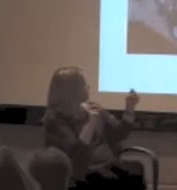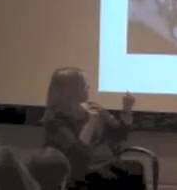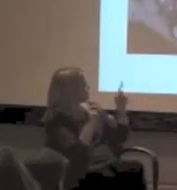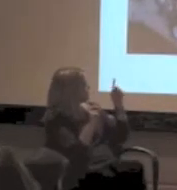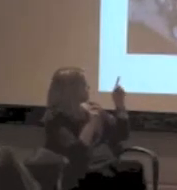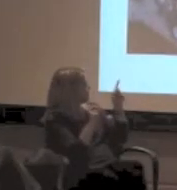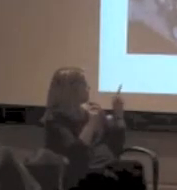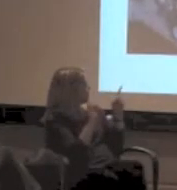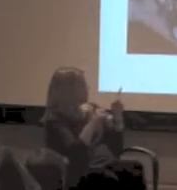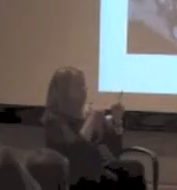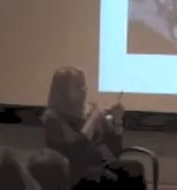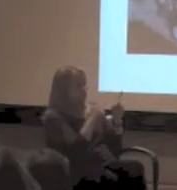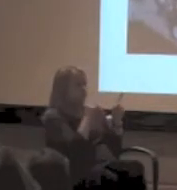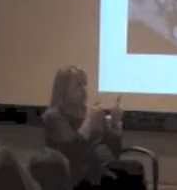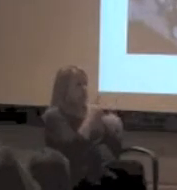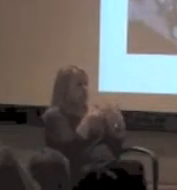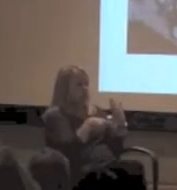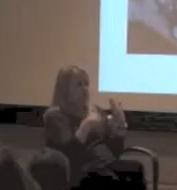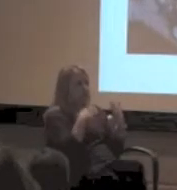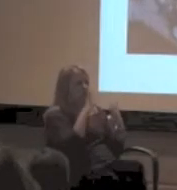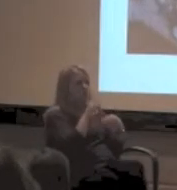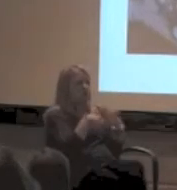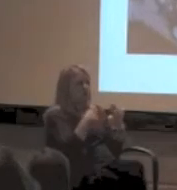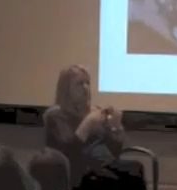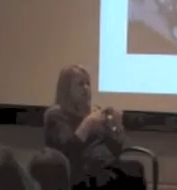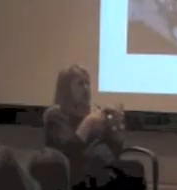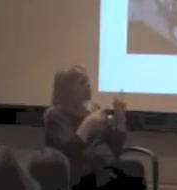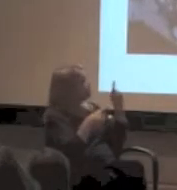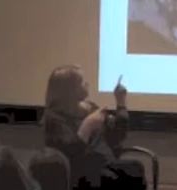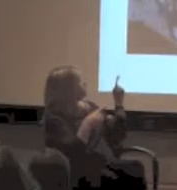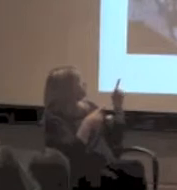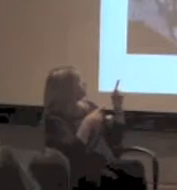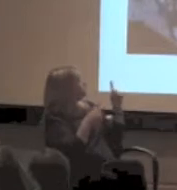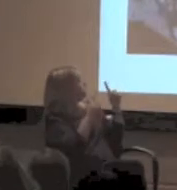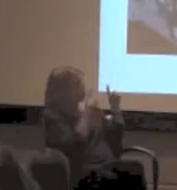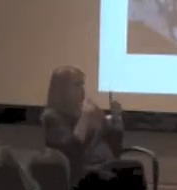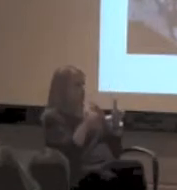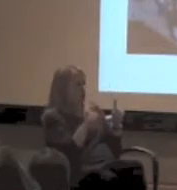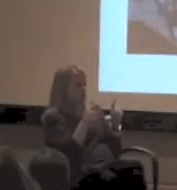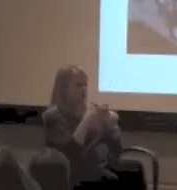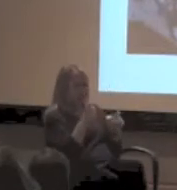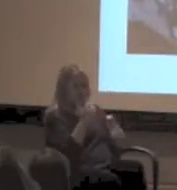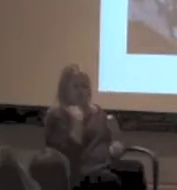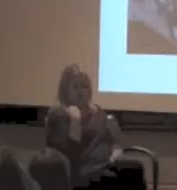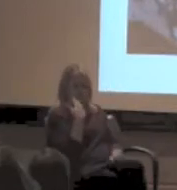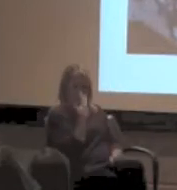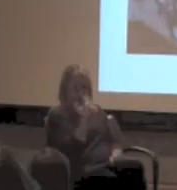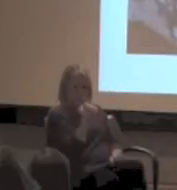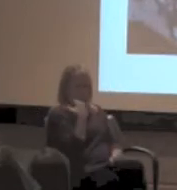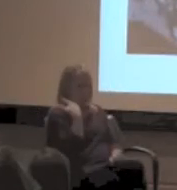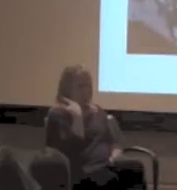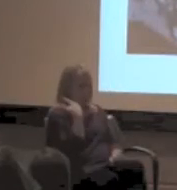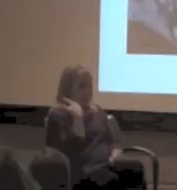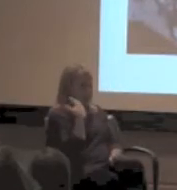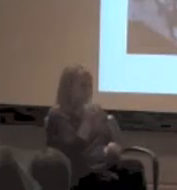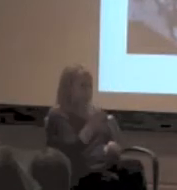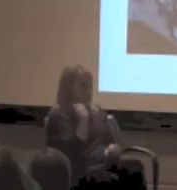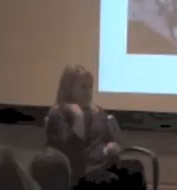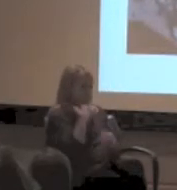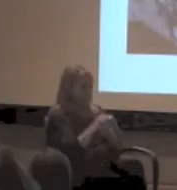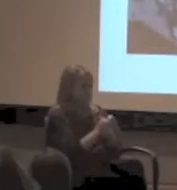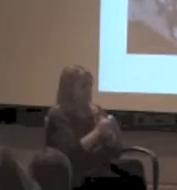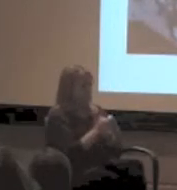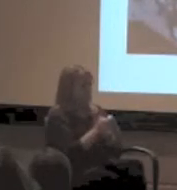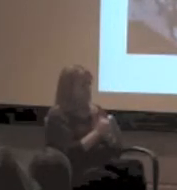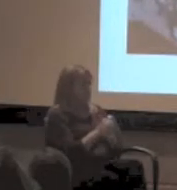So here's the results. I'm going to talk a lot about the MOMS trial. It came out 3 years ago. And